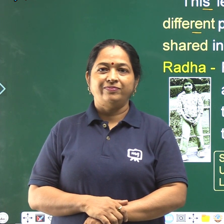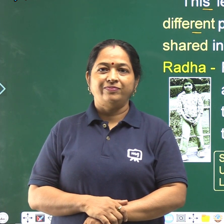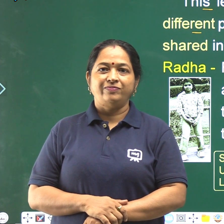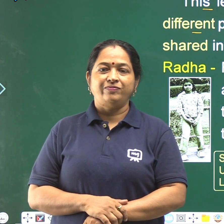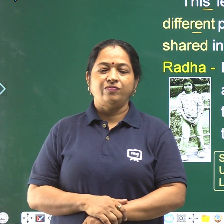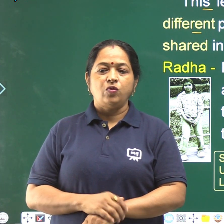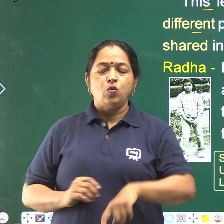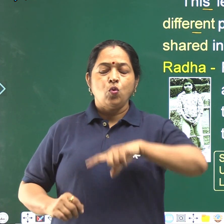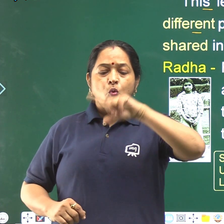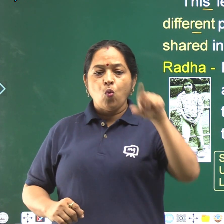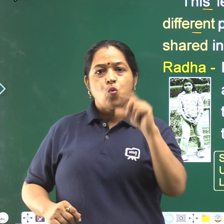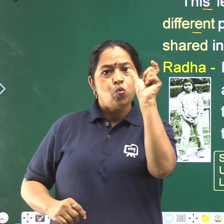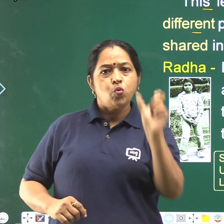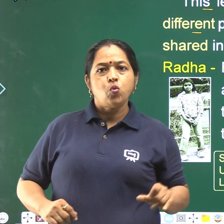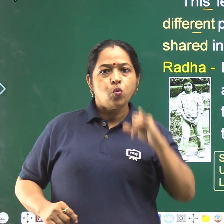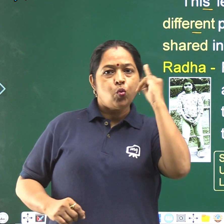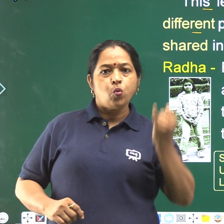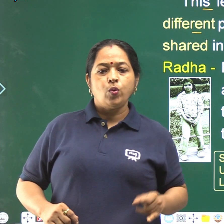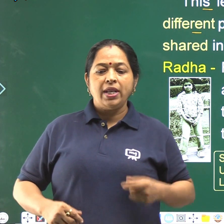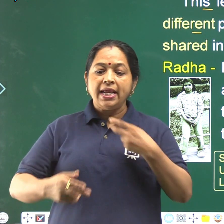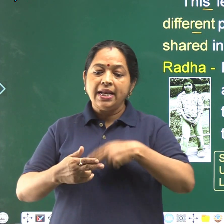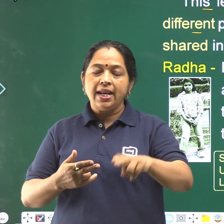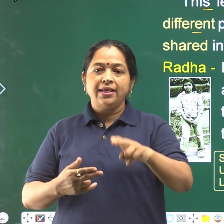whose uniqueness